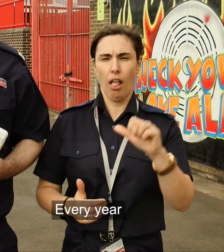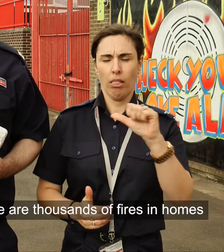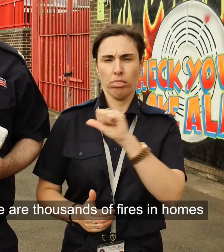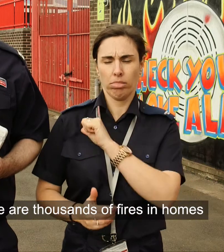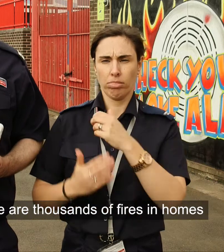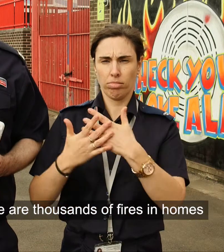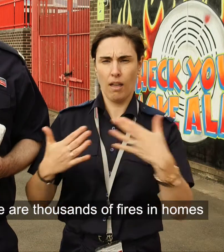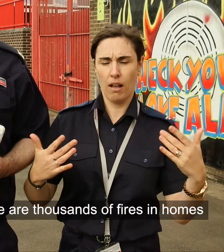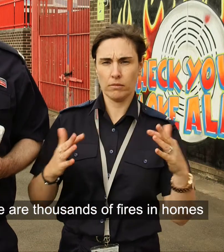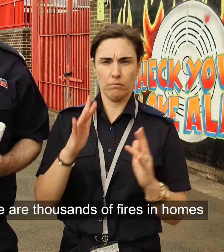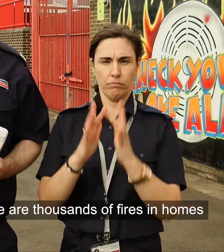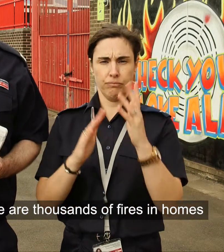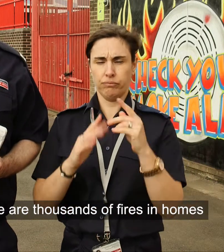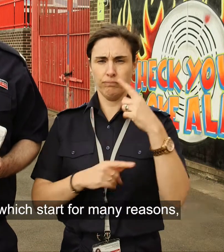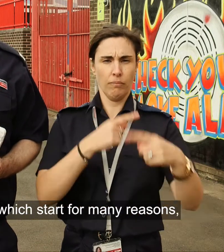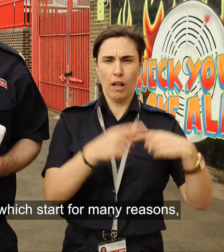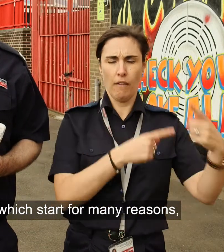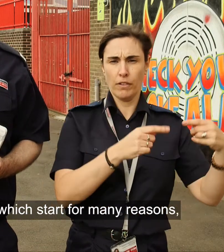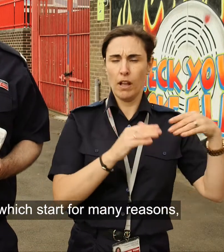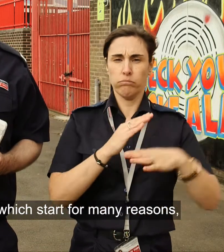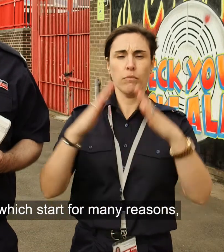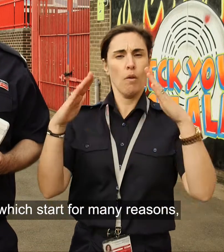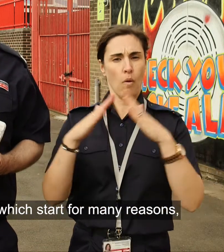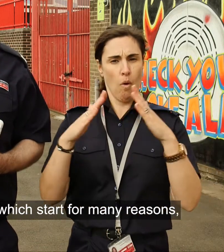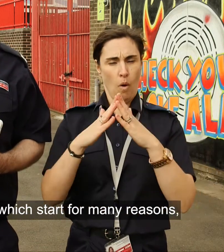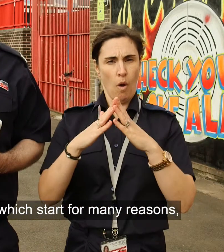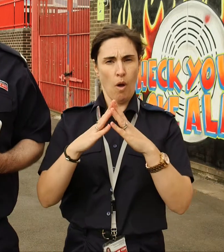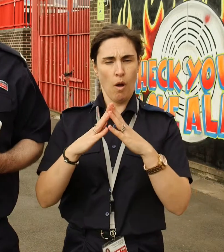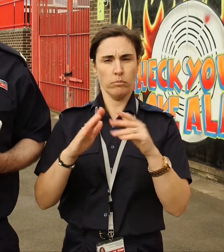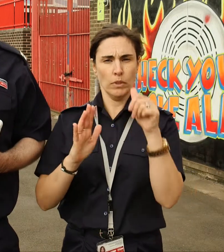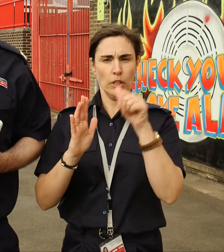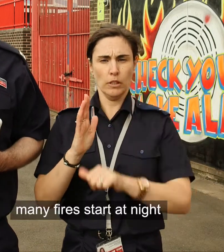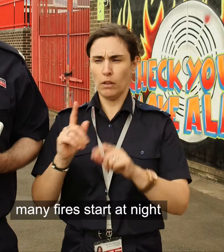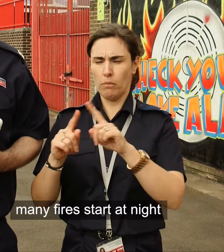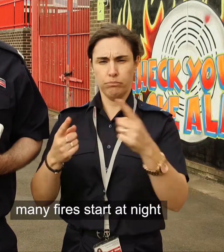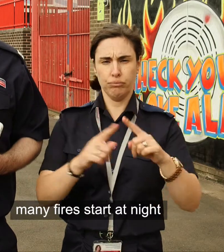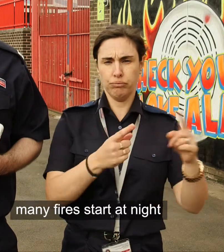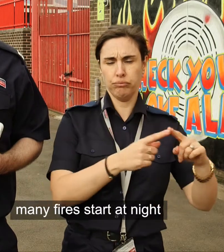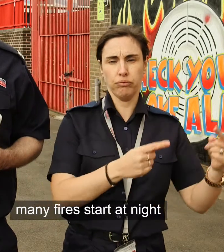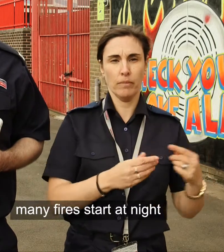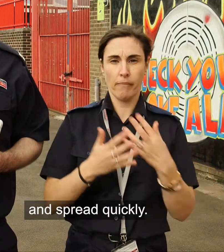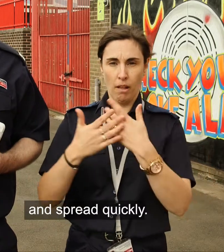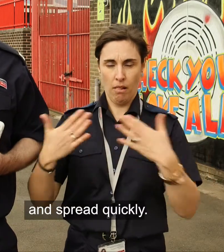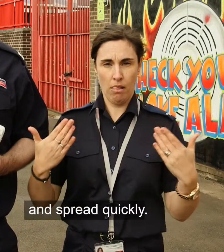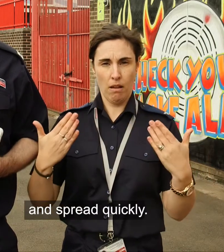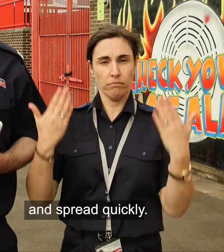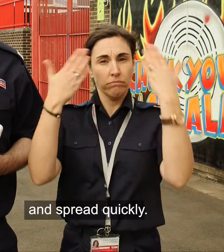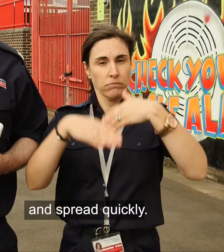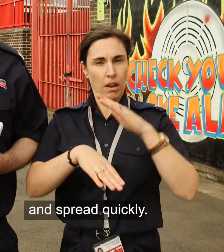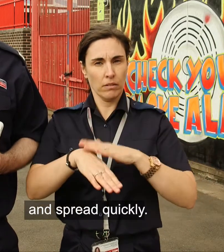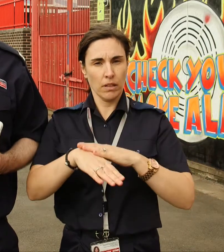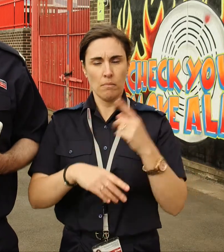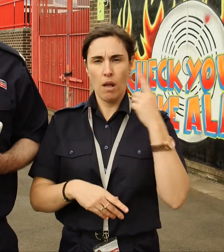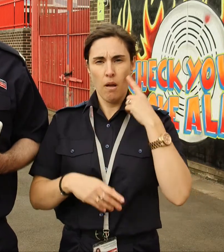Every year there are thousands of fires in homes which start for many reasons. Many fires start at night and spread